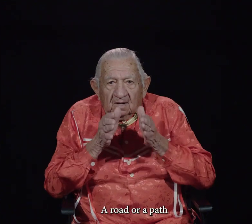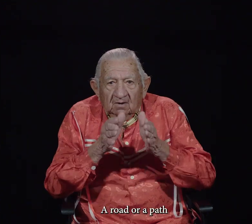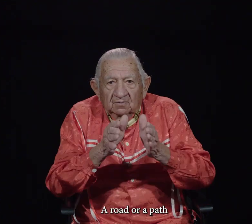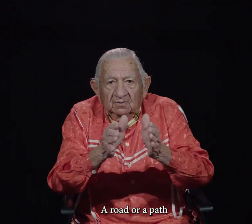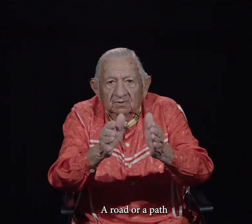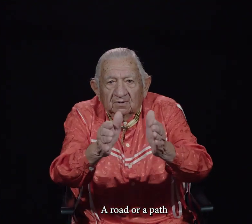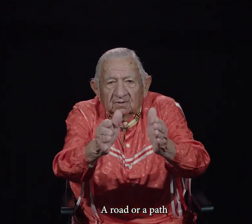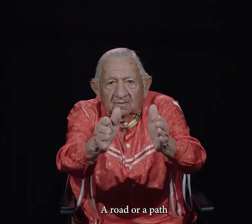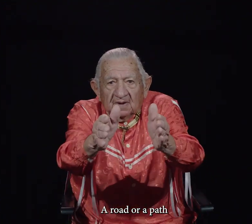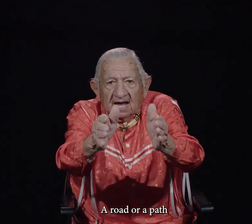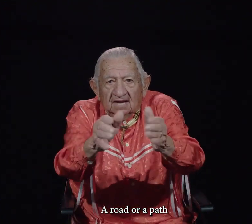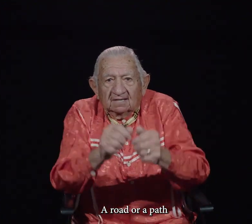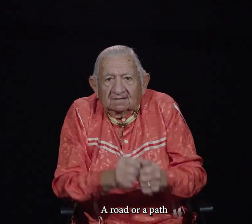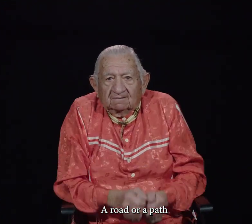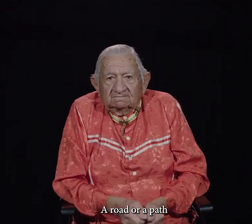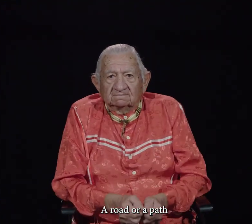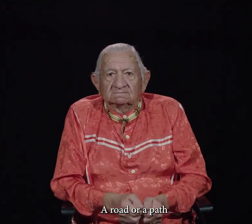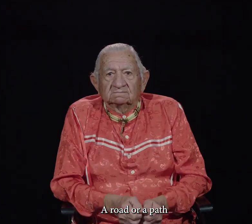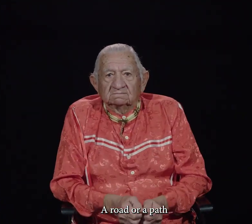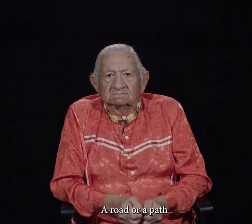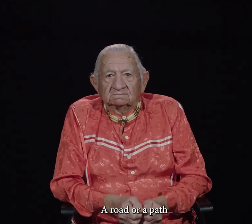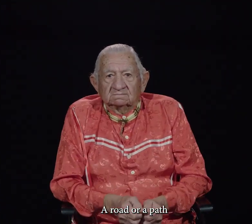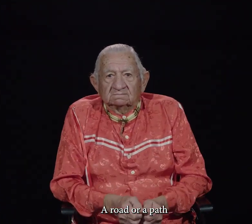A road or a path.